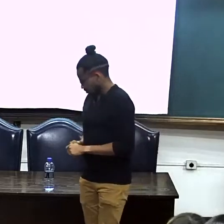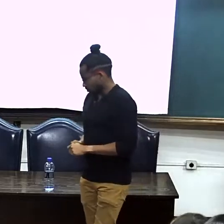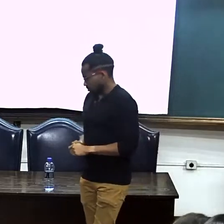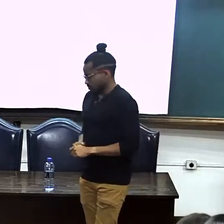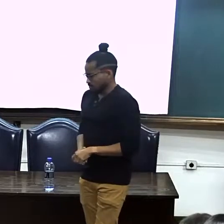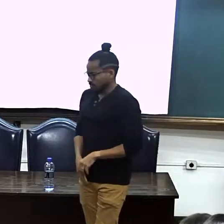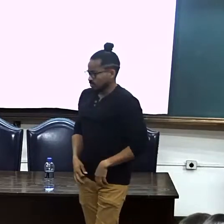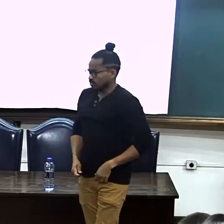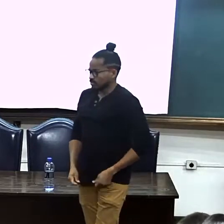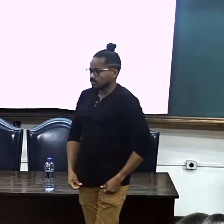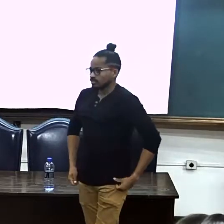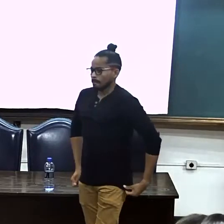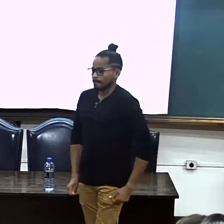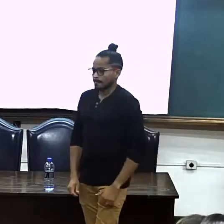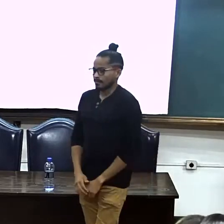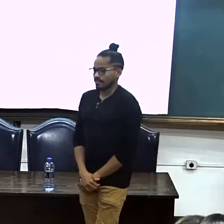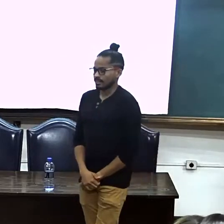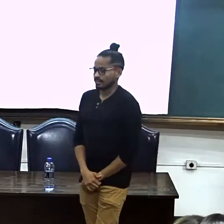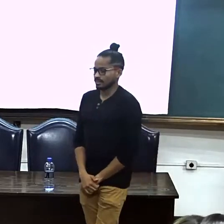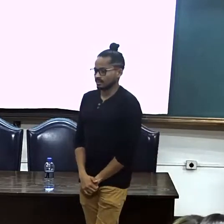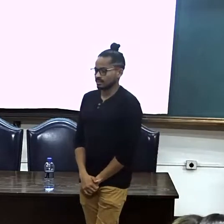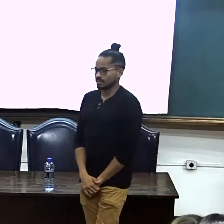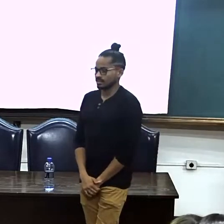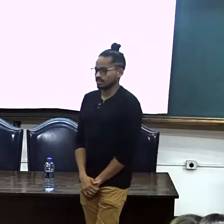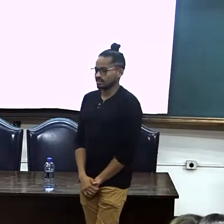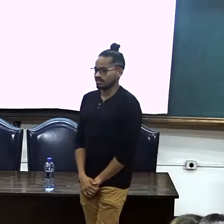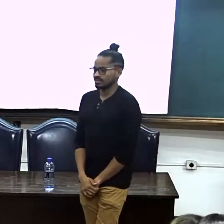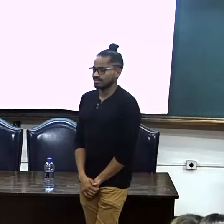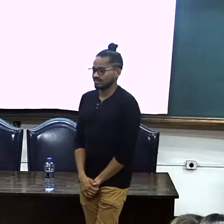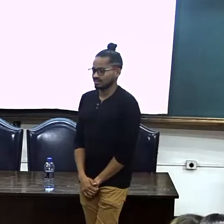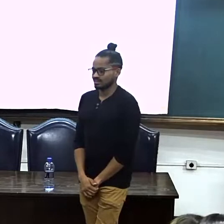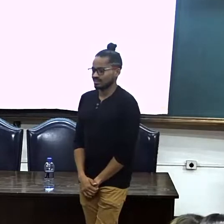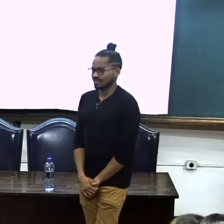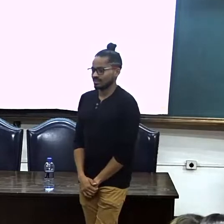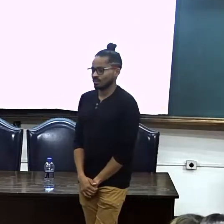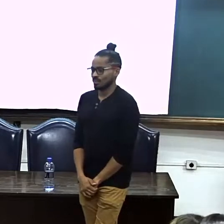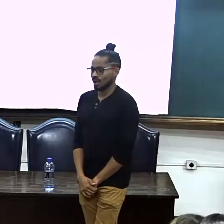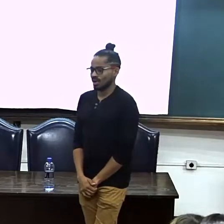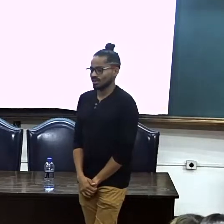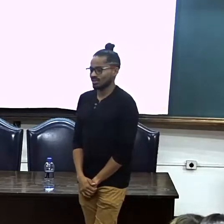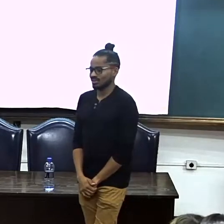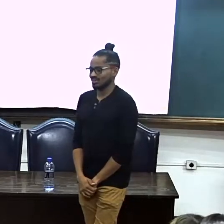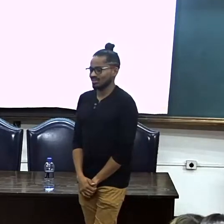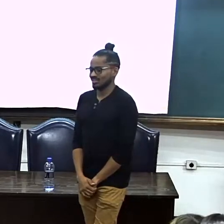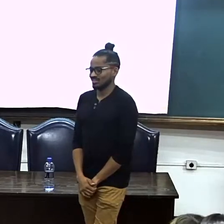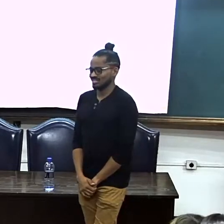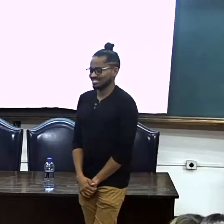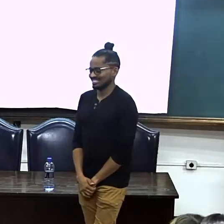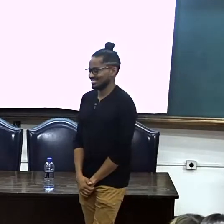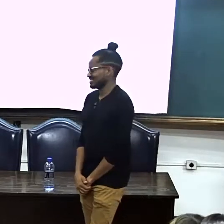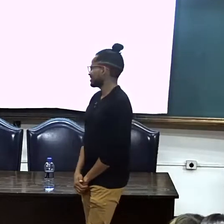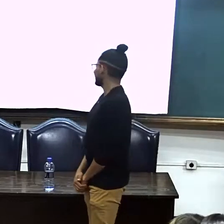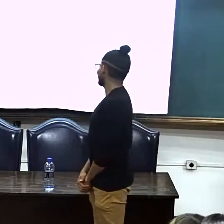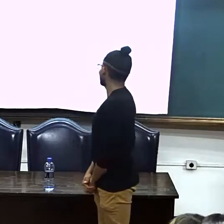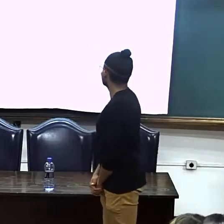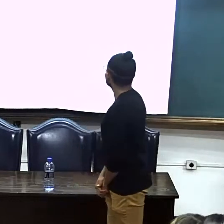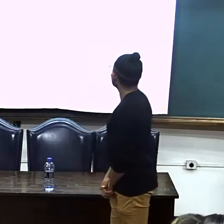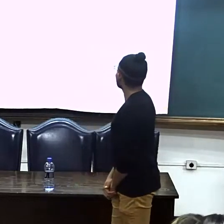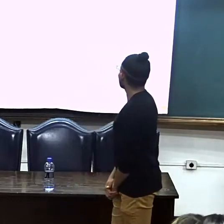quantidade, né, ou a altura do deslocamento da mandíbula, que por hipótese é